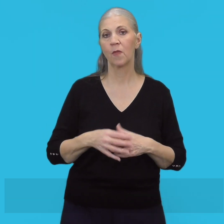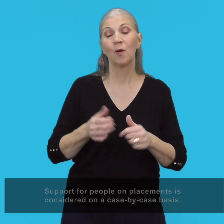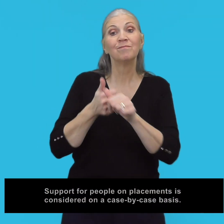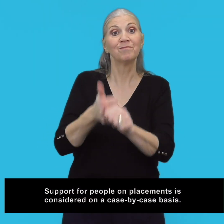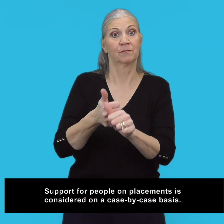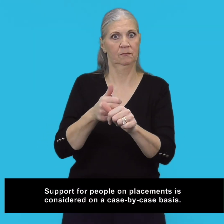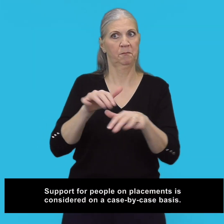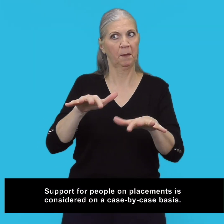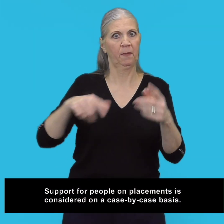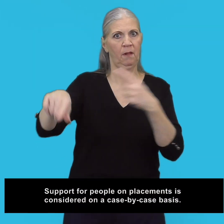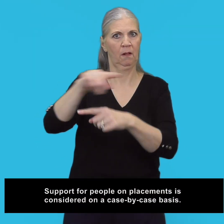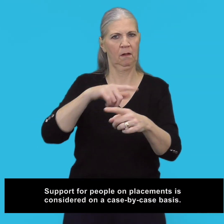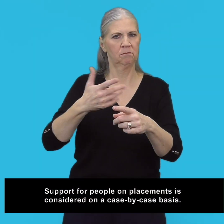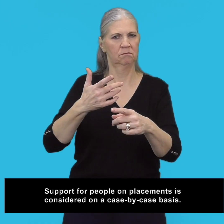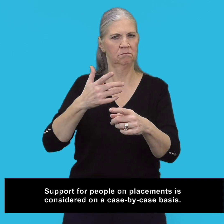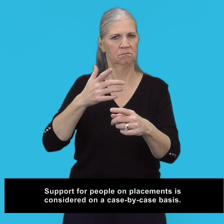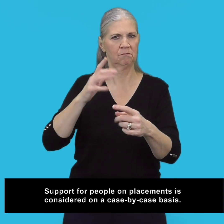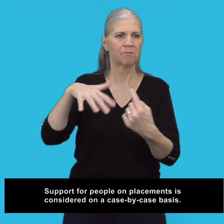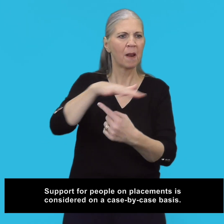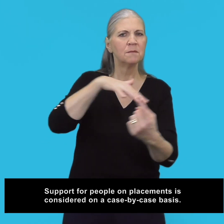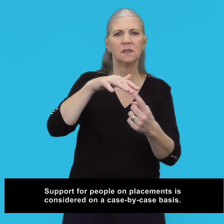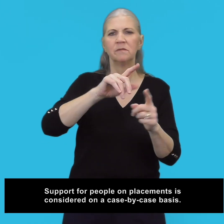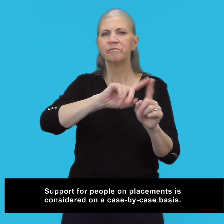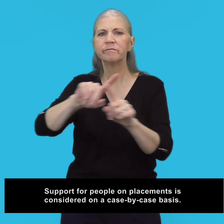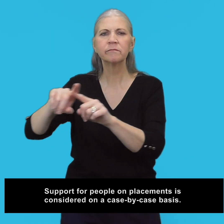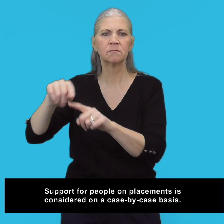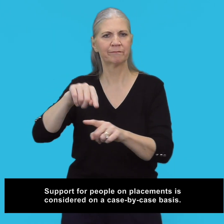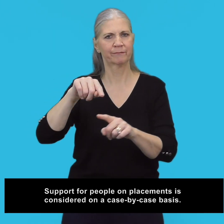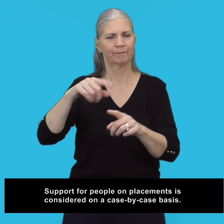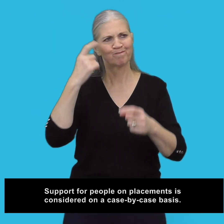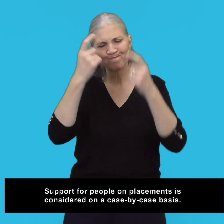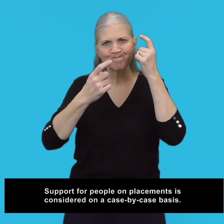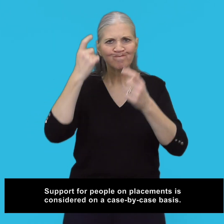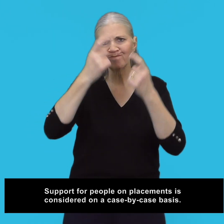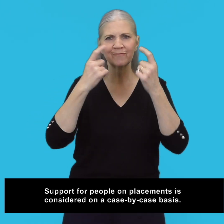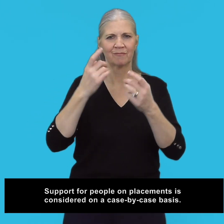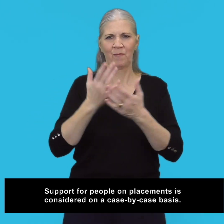Support for people on placements is considered on a case-by-case basis.